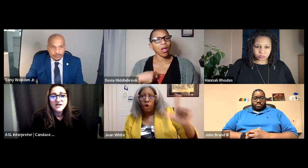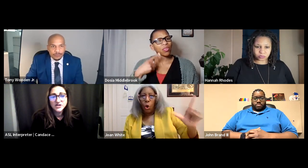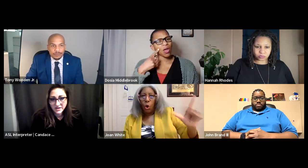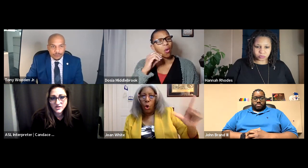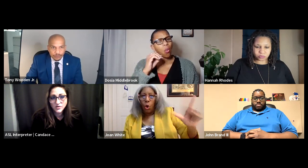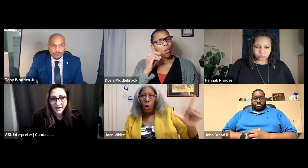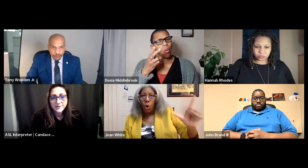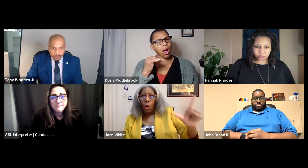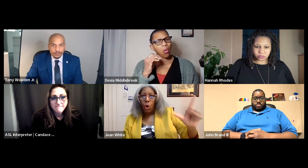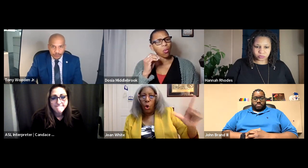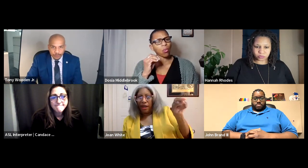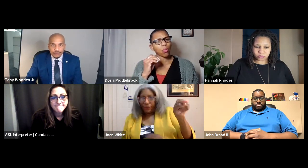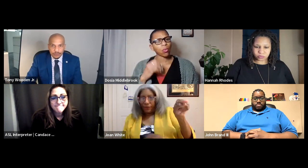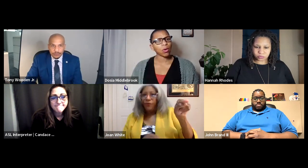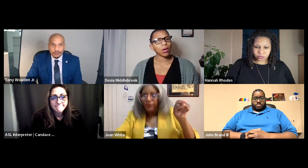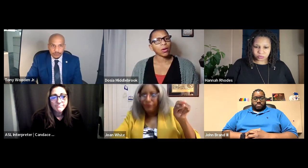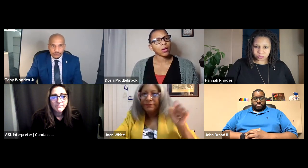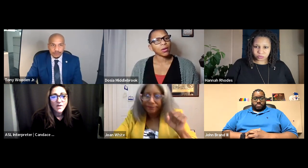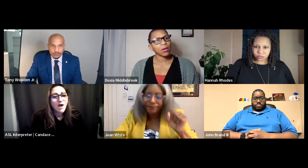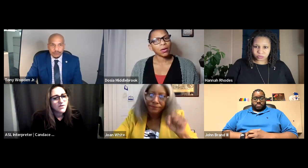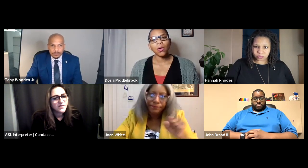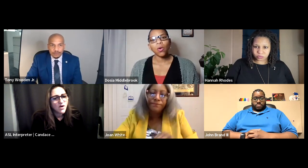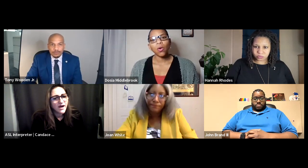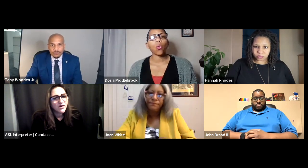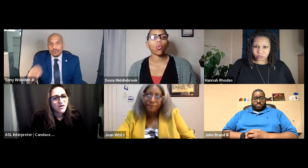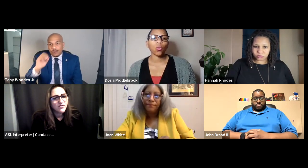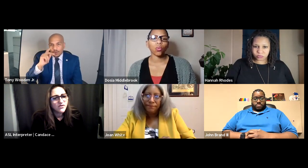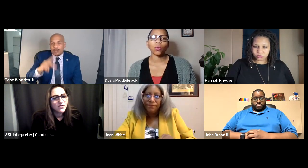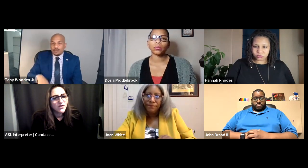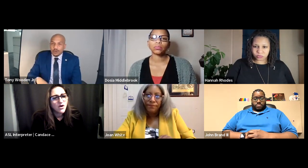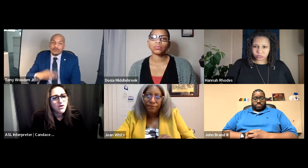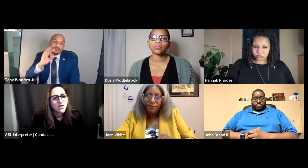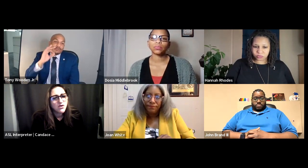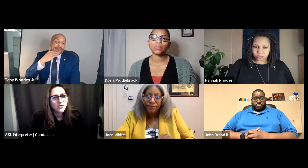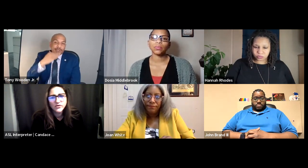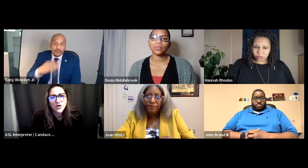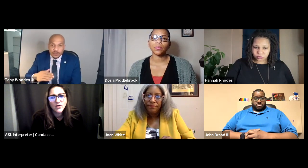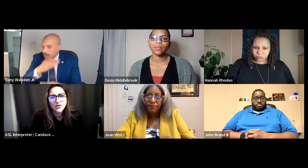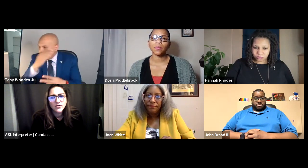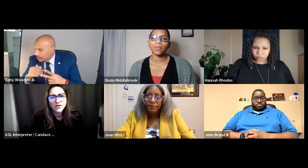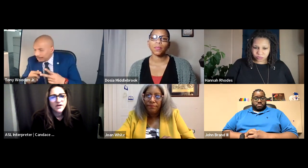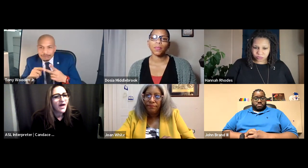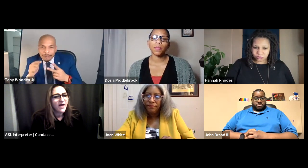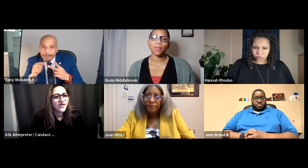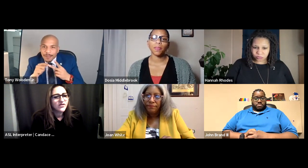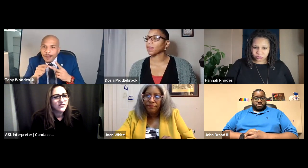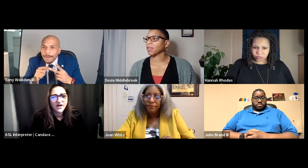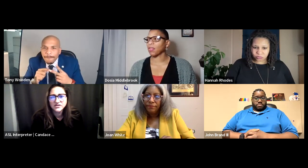to Illinois. I thought it was Ohio. Oh, no. Yeah, thank you for that,